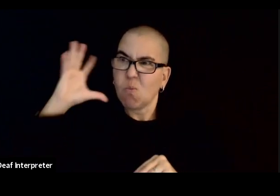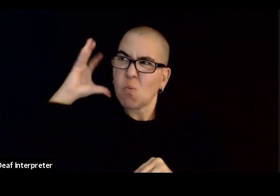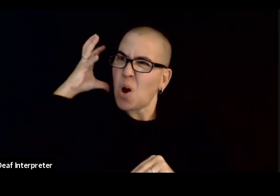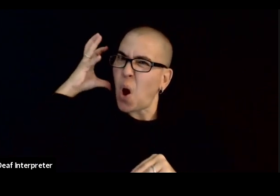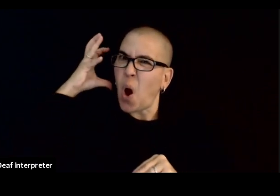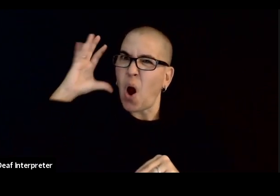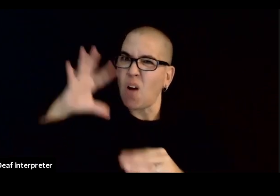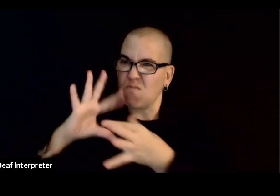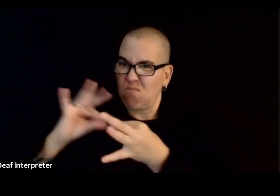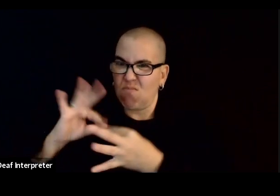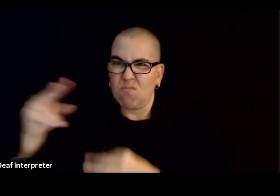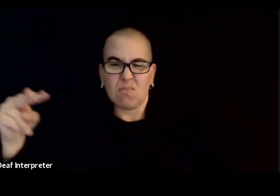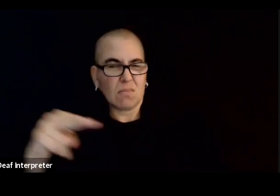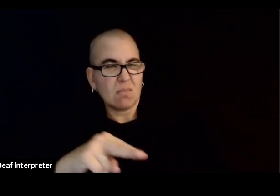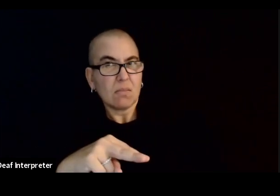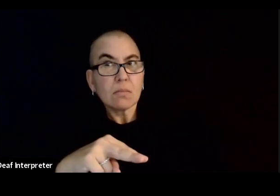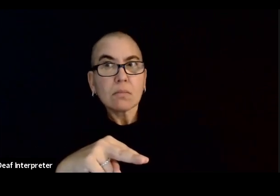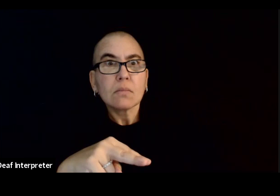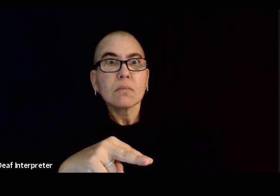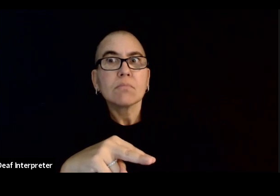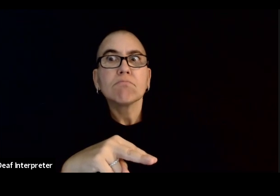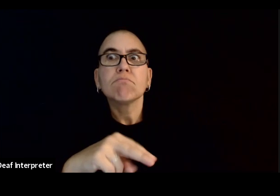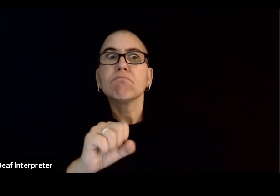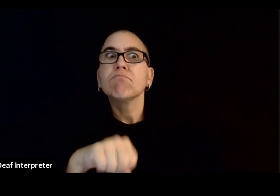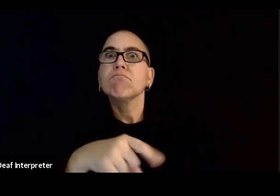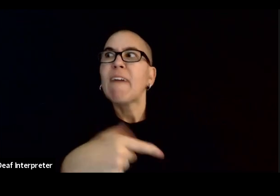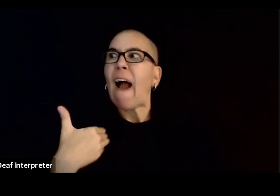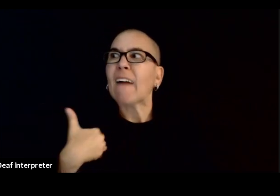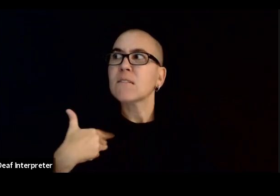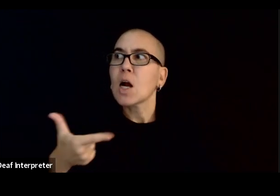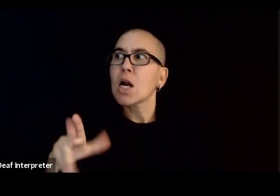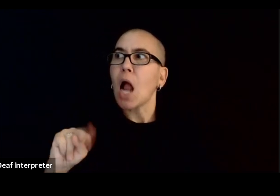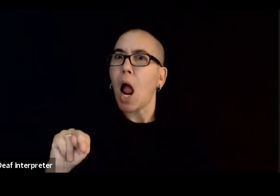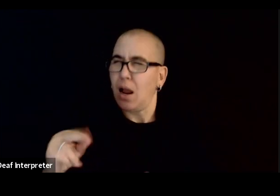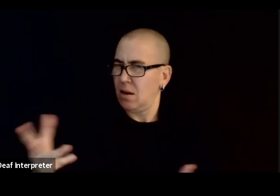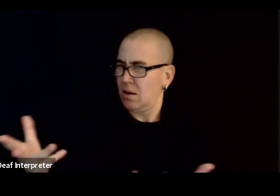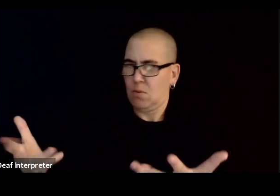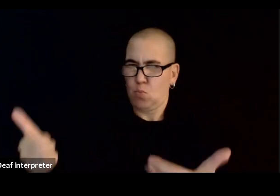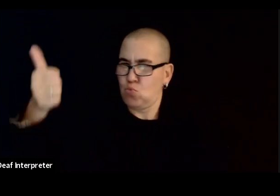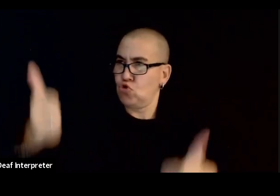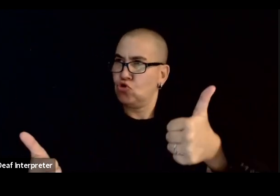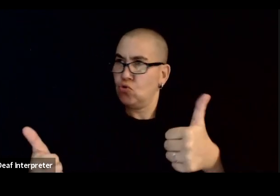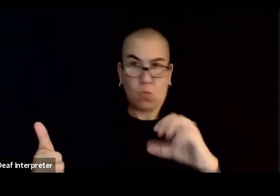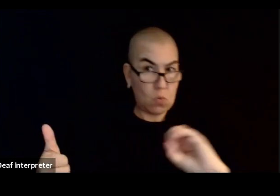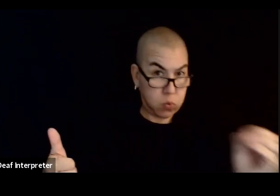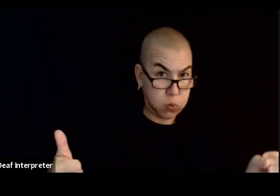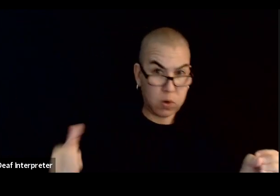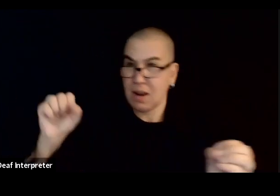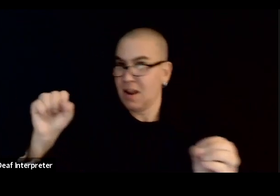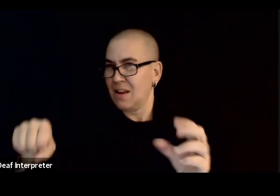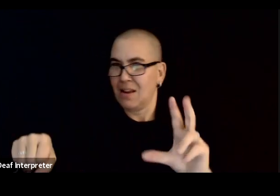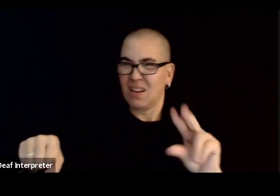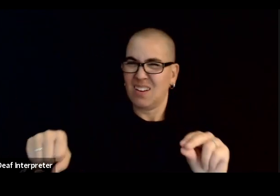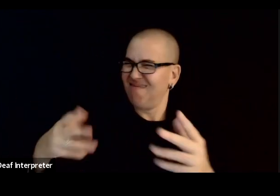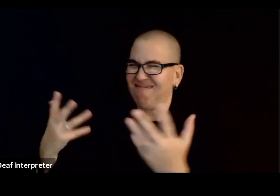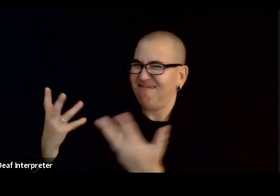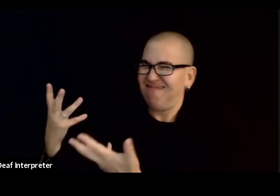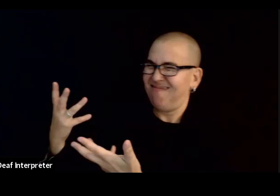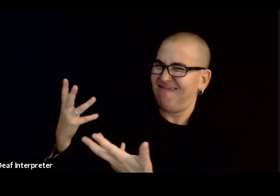CDC teams to want to pull out, but is it possible, in your view, that the team confused a radio with a gun?